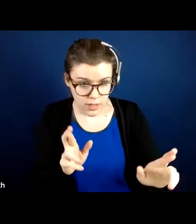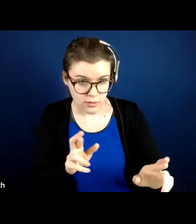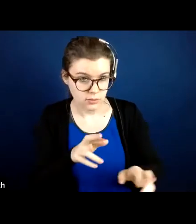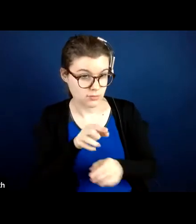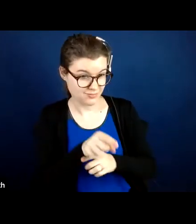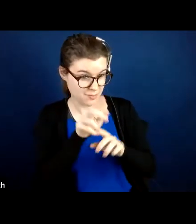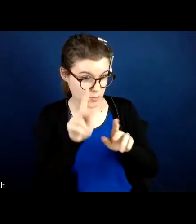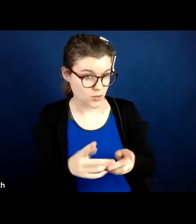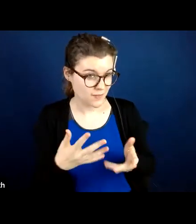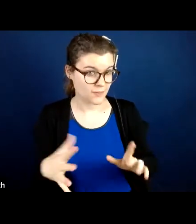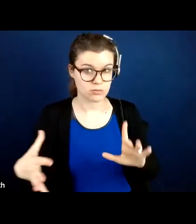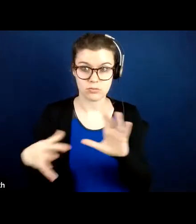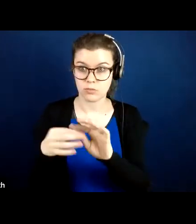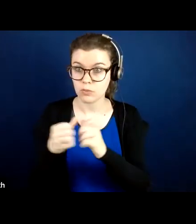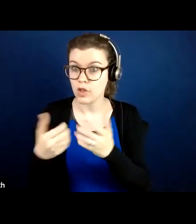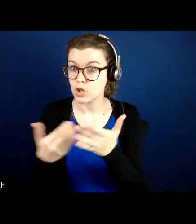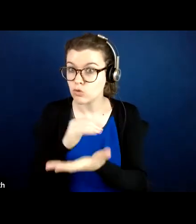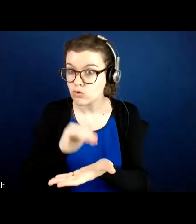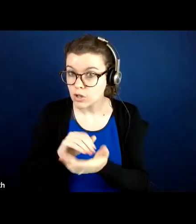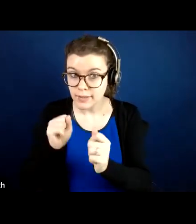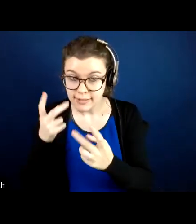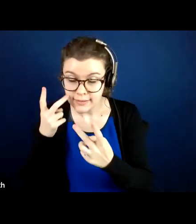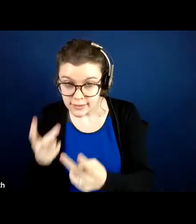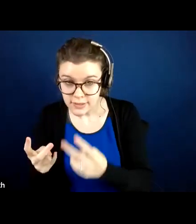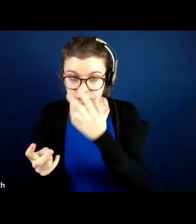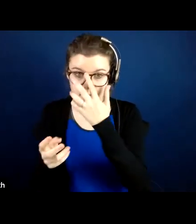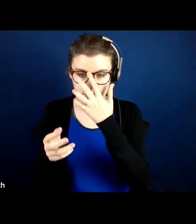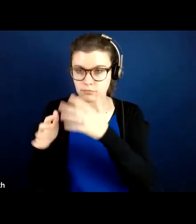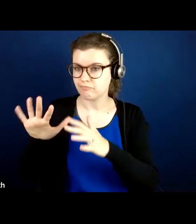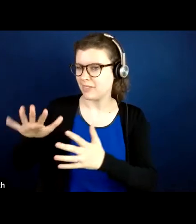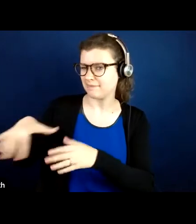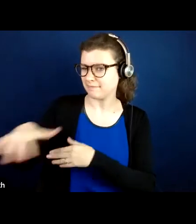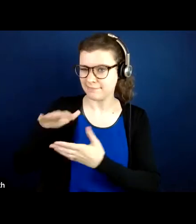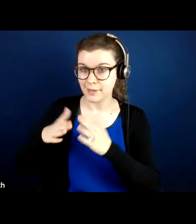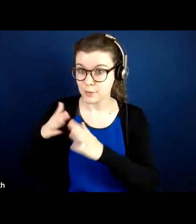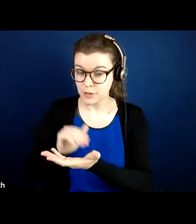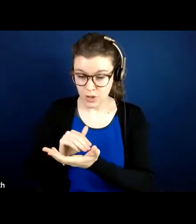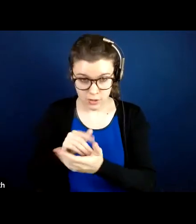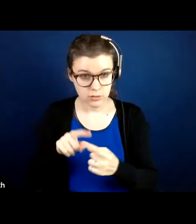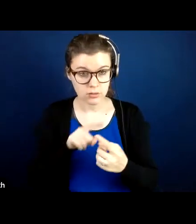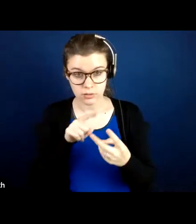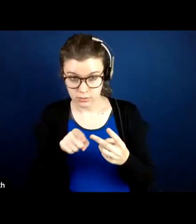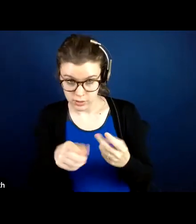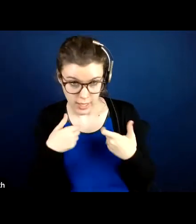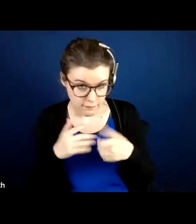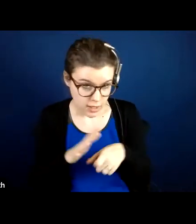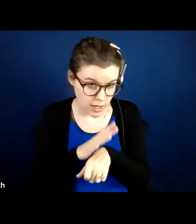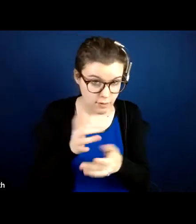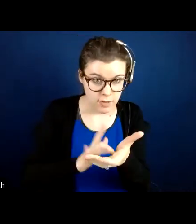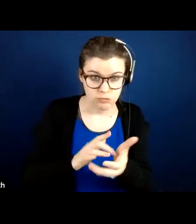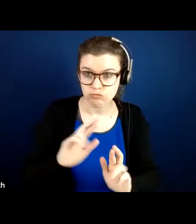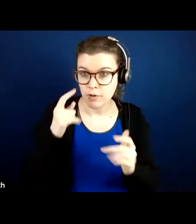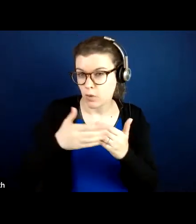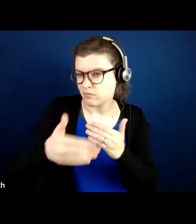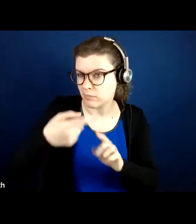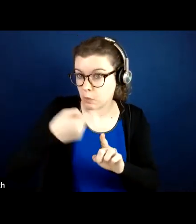with a community doctor that they can start seeing when they leave the facility? Do they have a 30-day supply of their prescriptions that they're ready